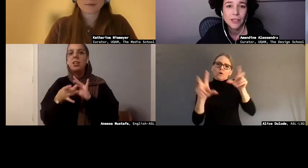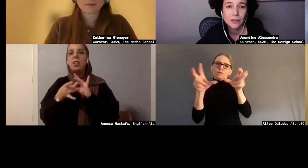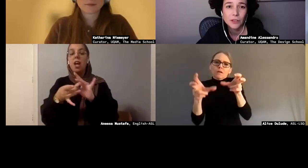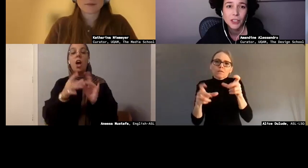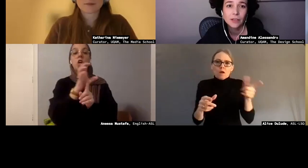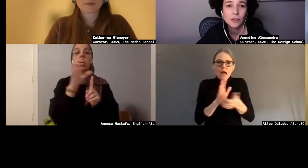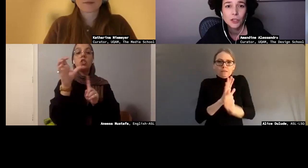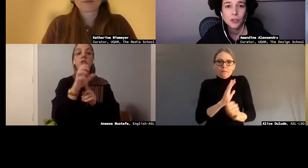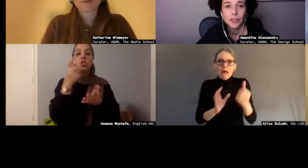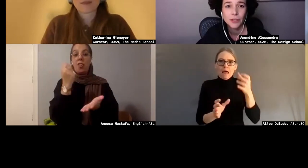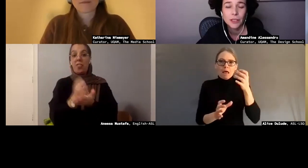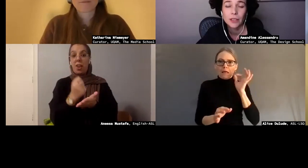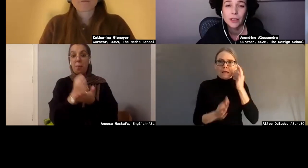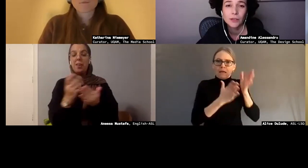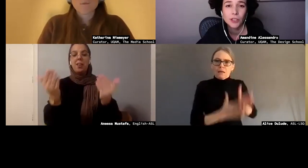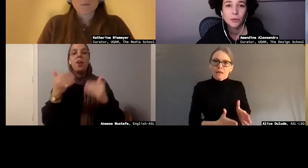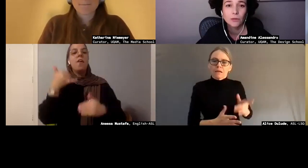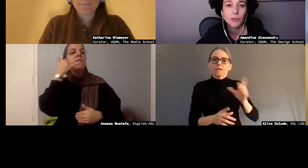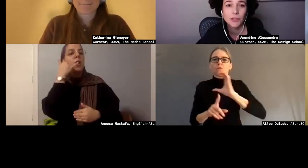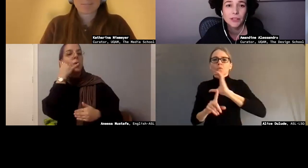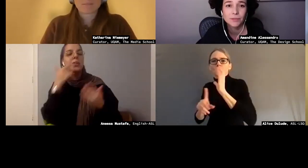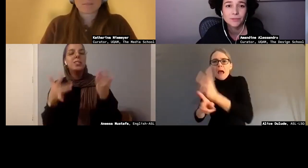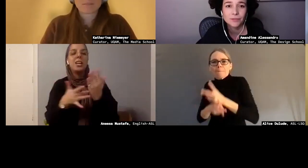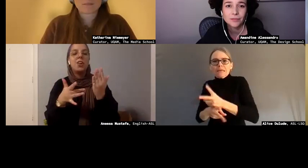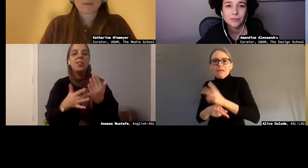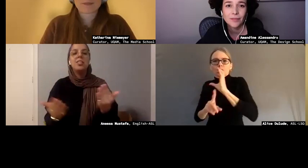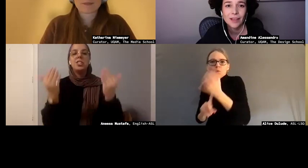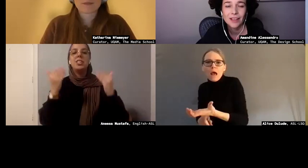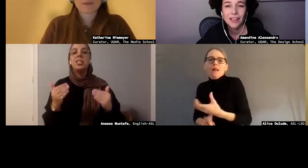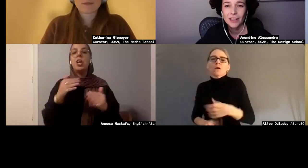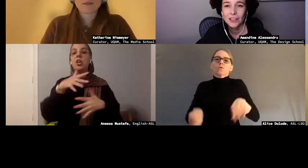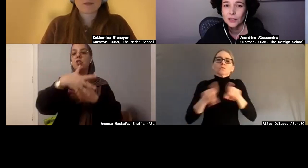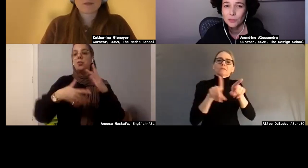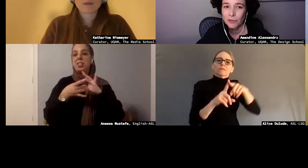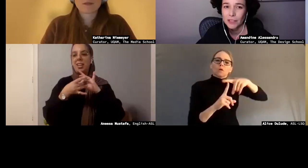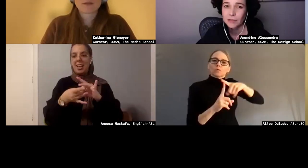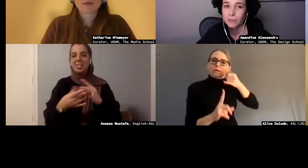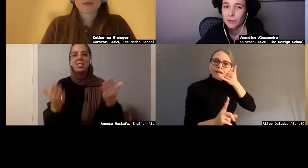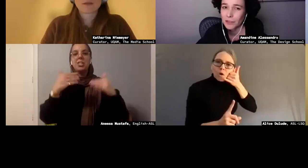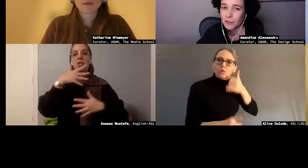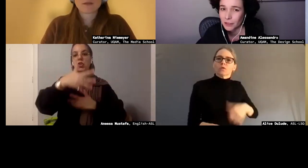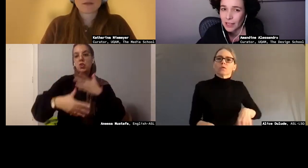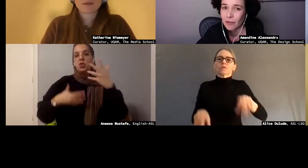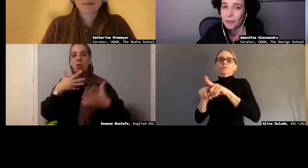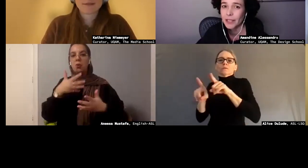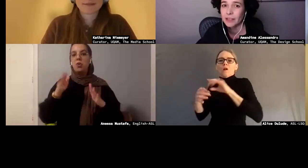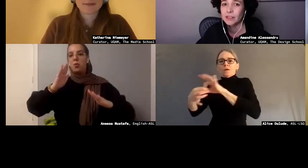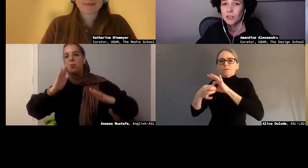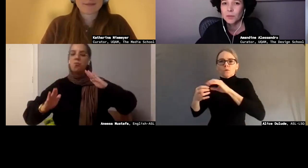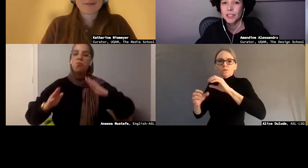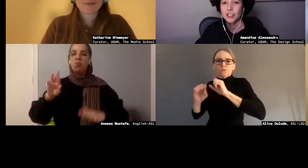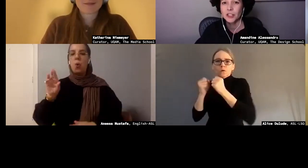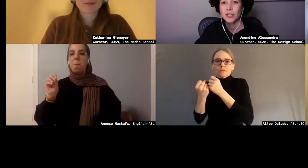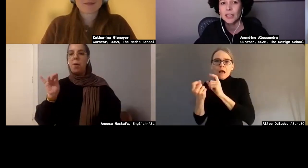mobile technology, social networking, and sociable robotics. So profiles of Professor Turkle have appeared in